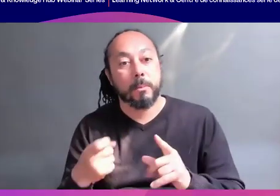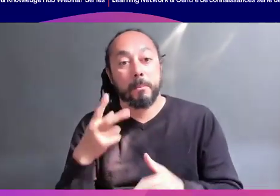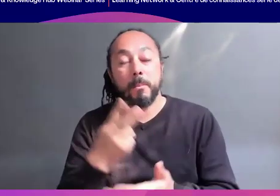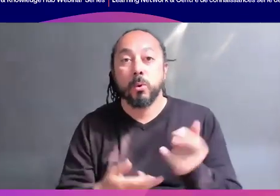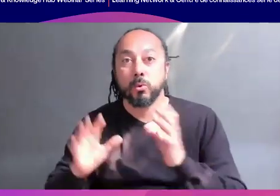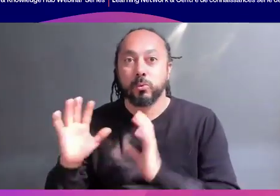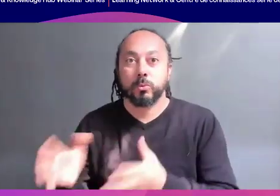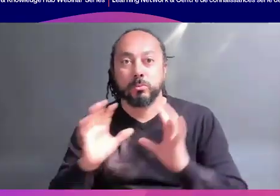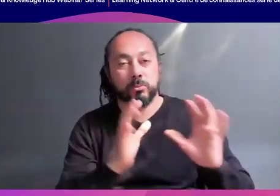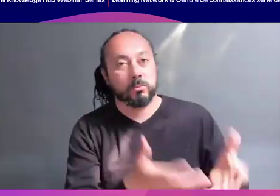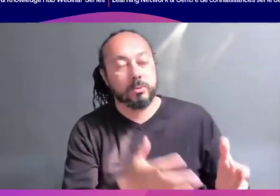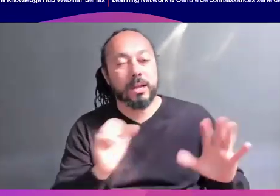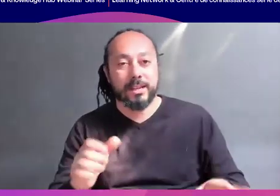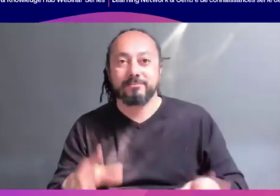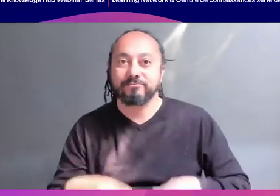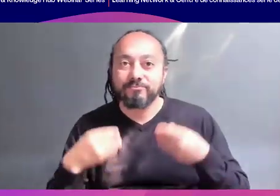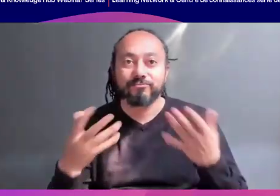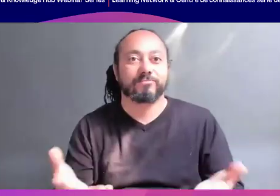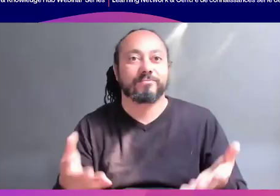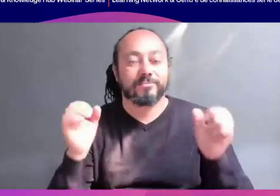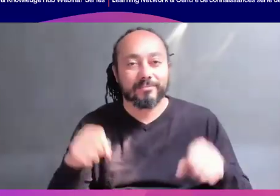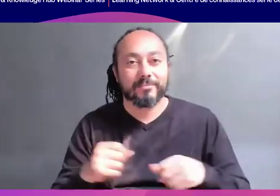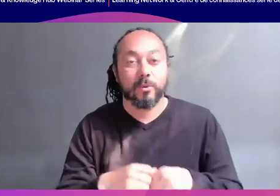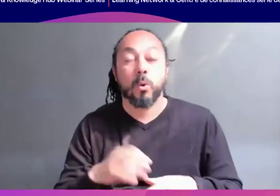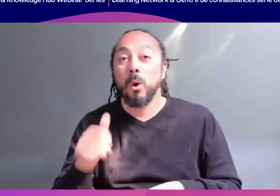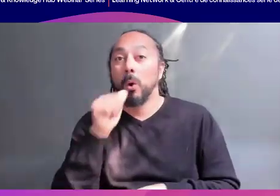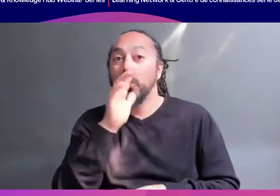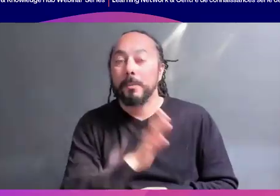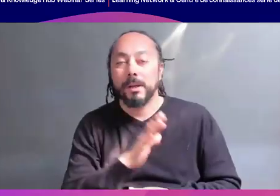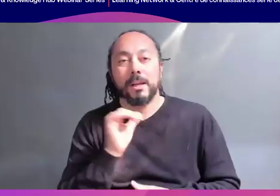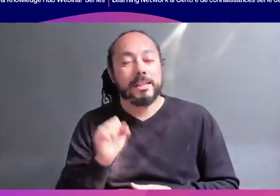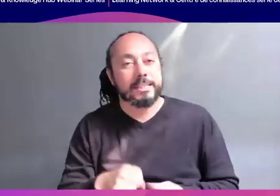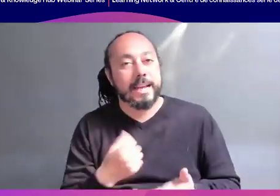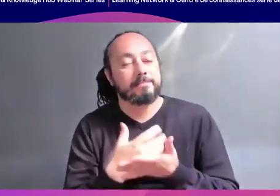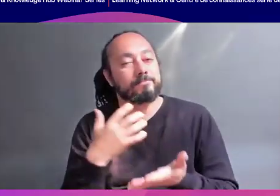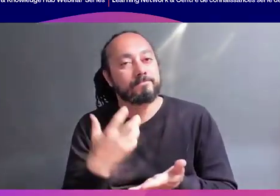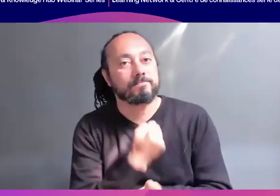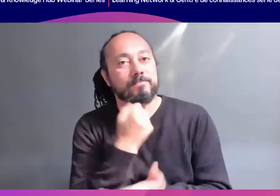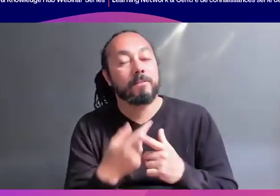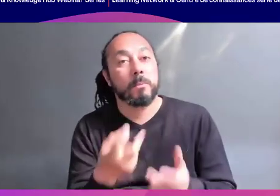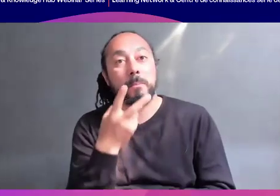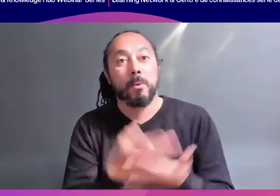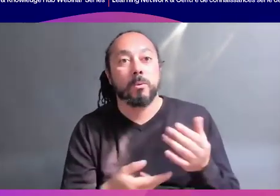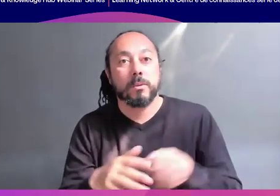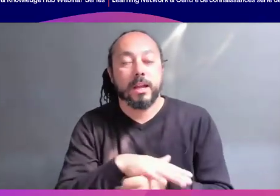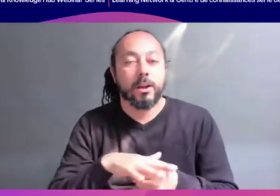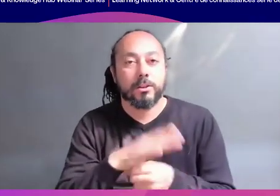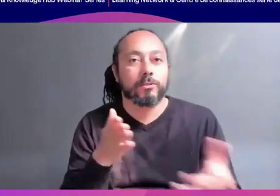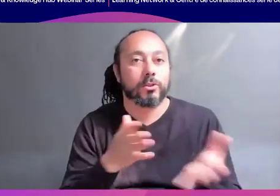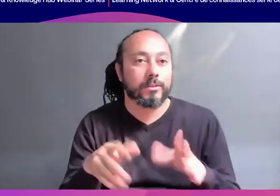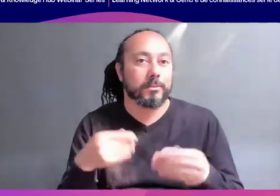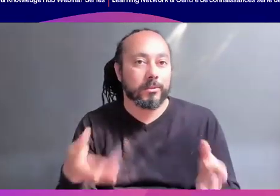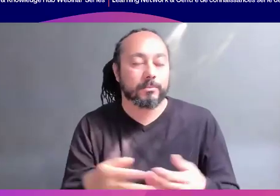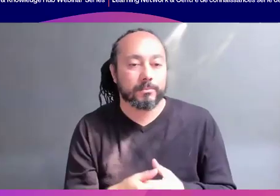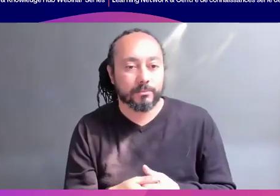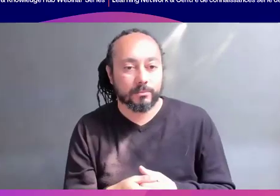if you will, can give, or the teachings that women can derive from both areas of service provision. And